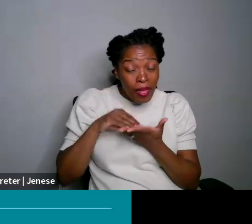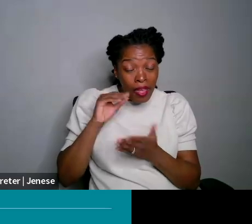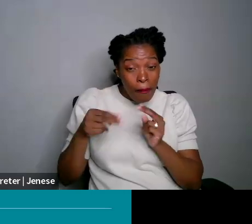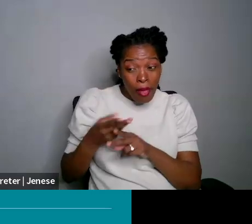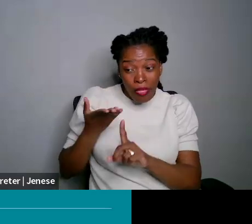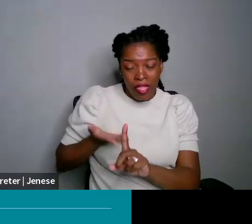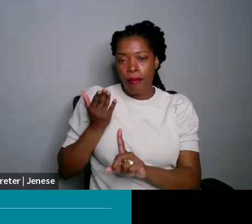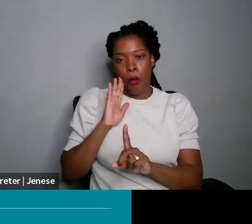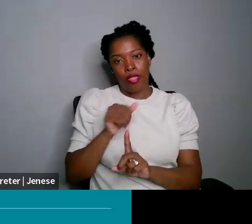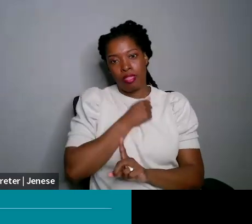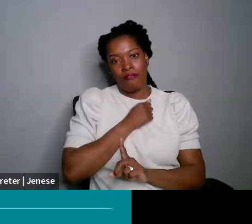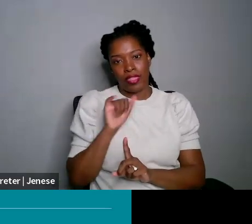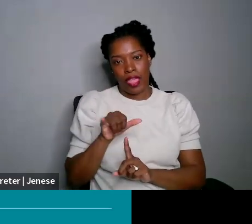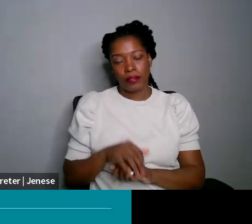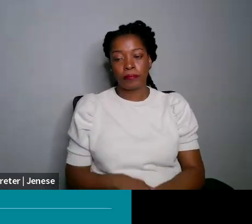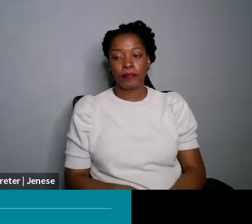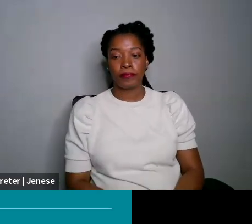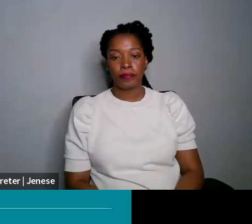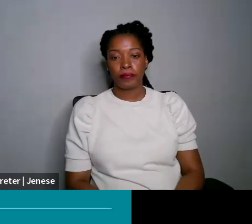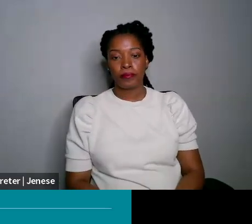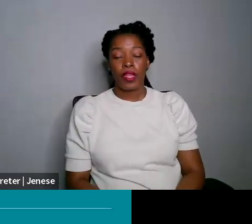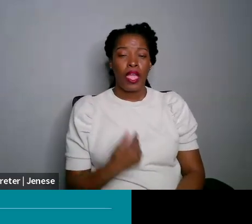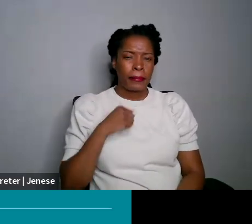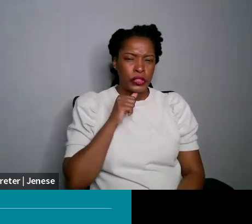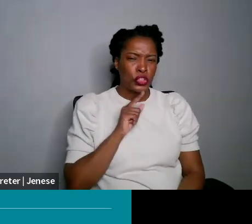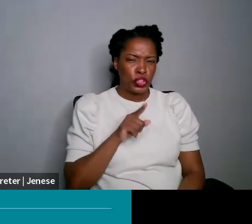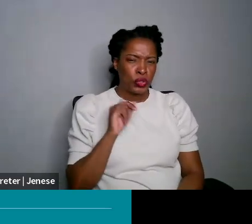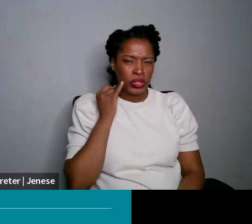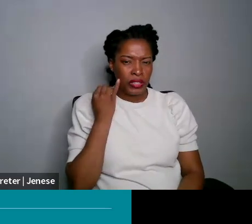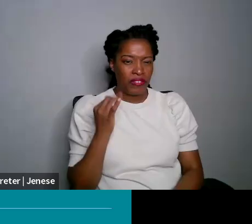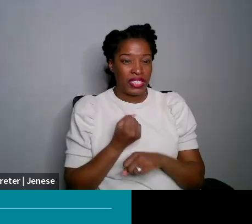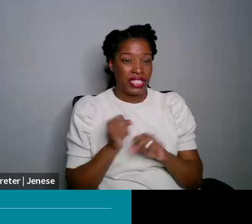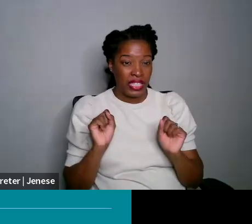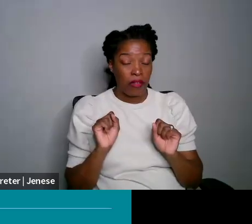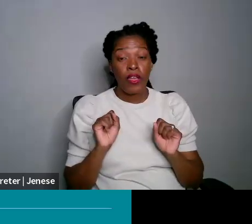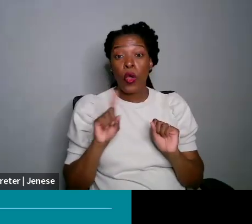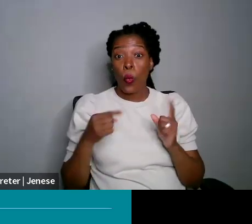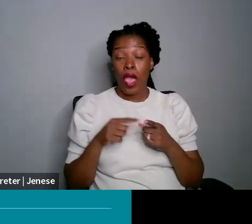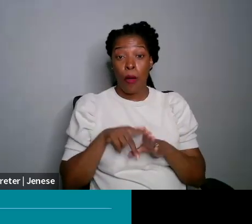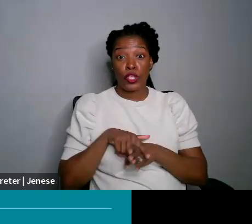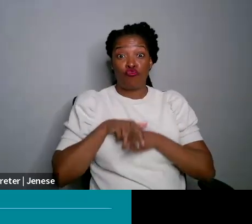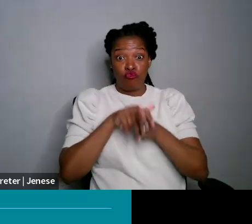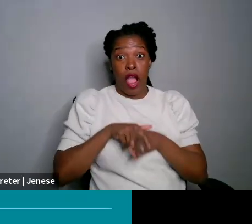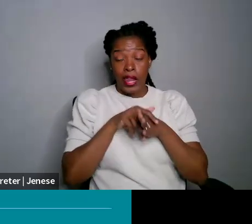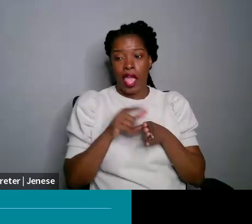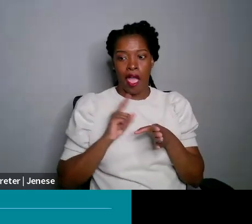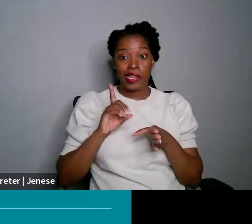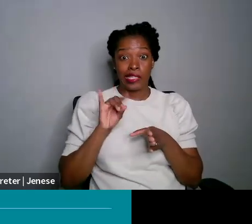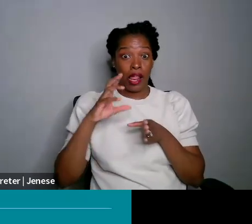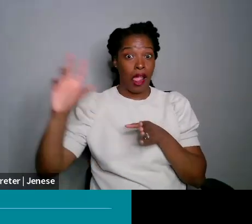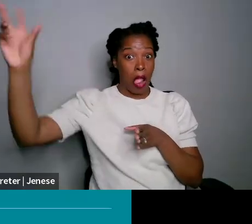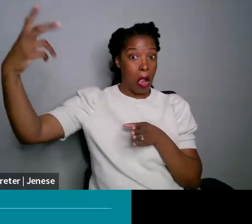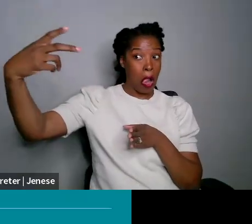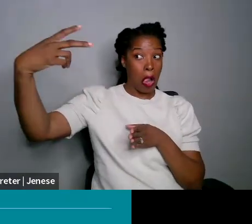I not sure if this is the safest thing, but when I did ride horses, I did pull out my phone and snap some photos and some videos. So if